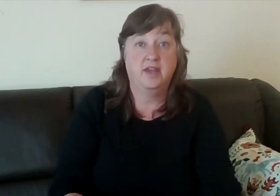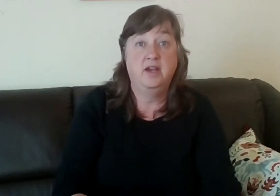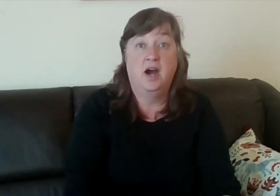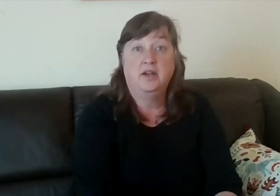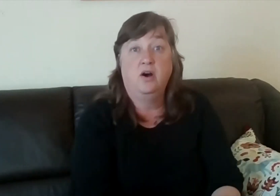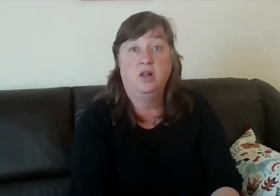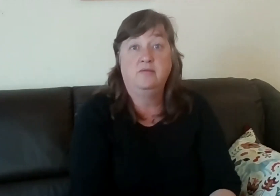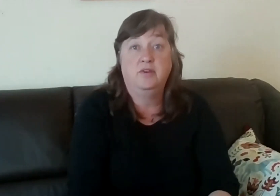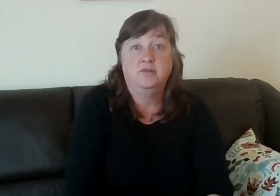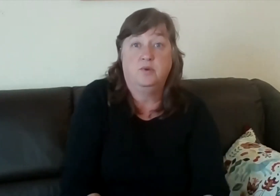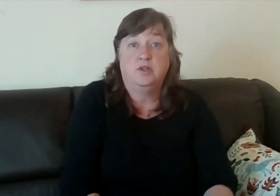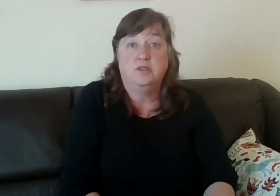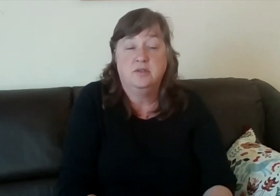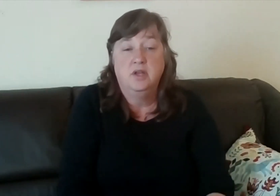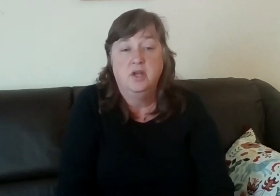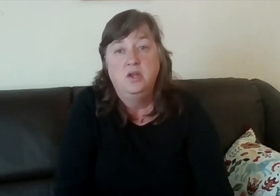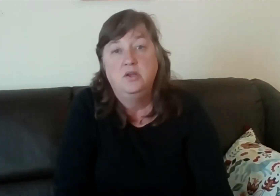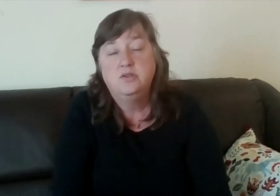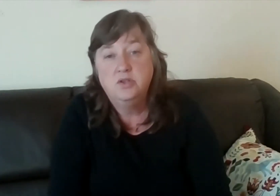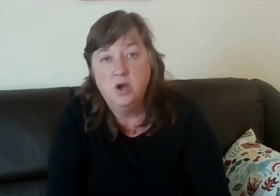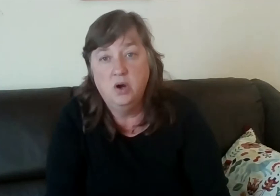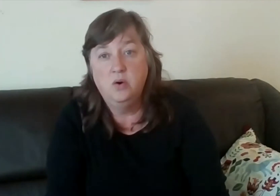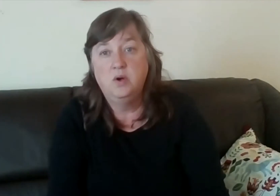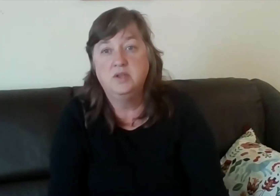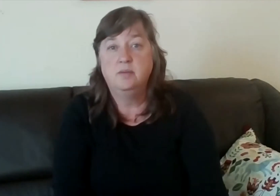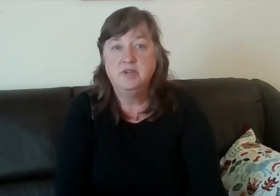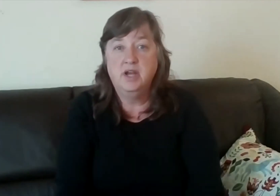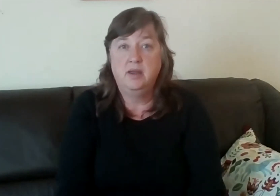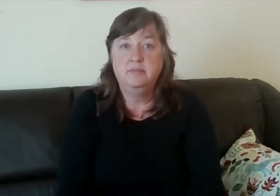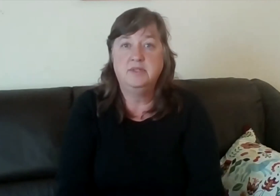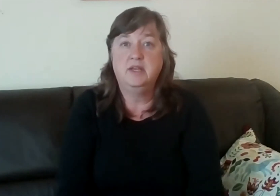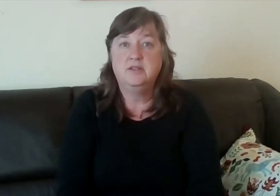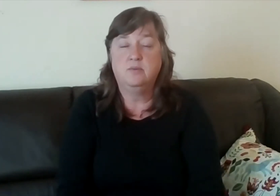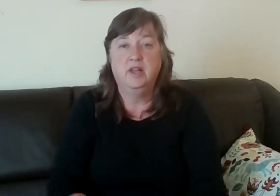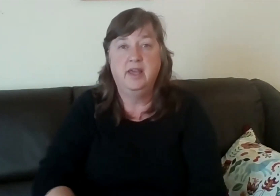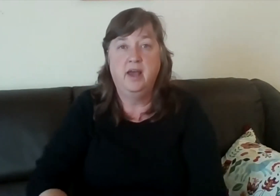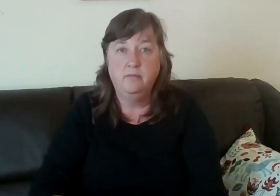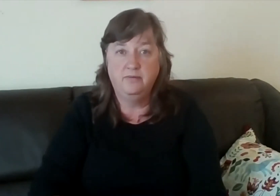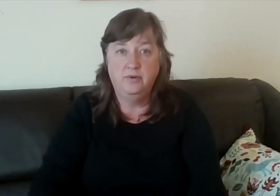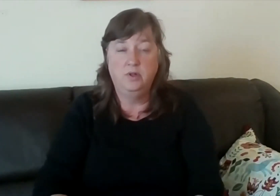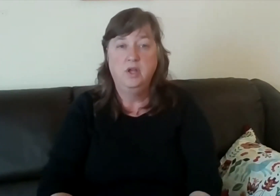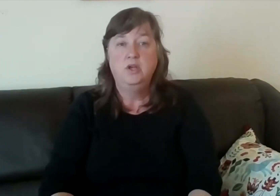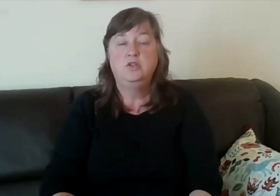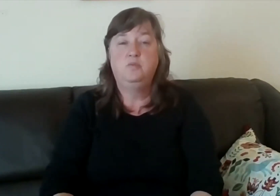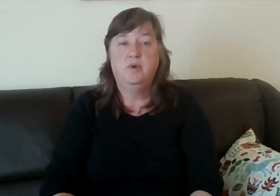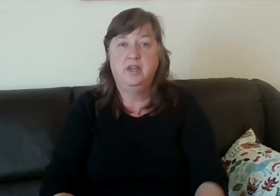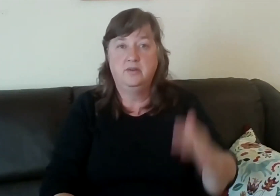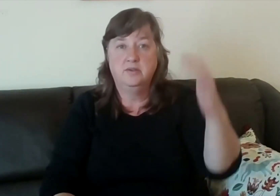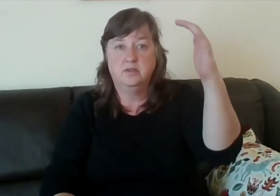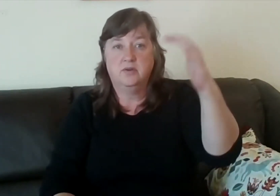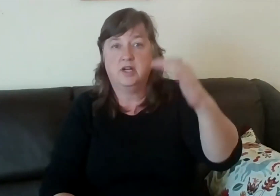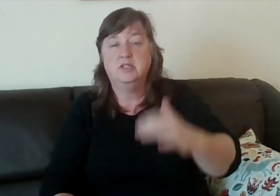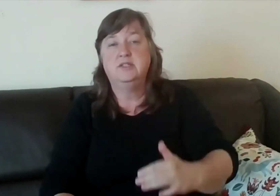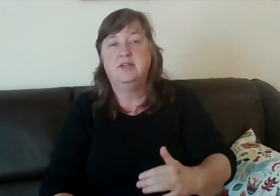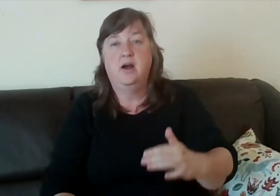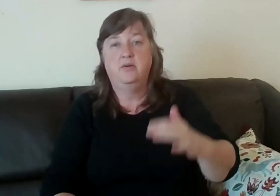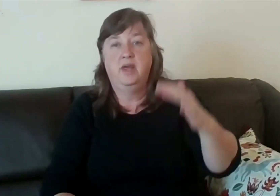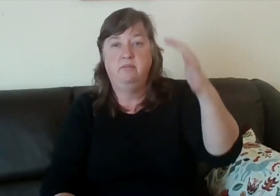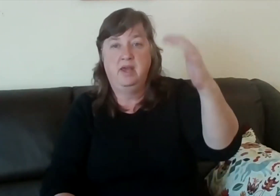got all of those words. So sometimes it's really helpful to break those instructions down and make